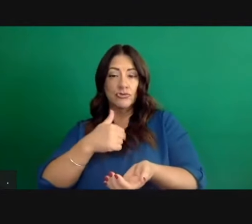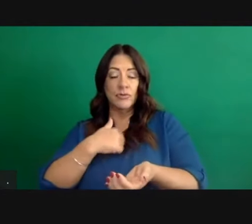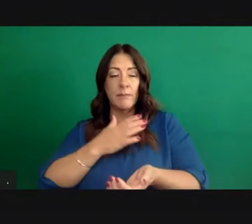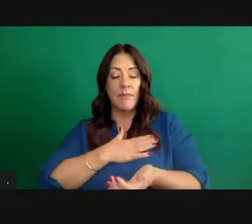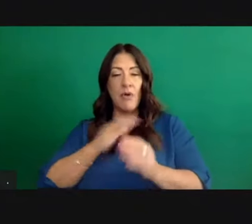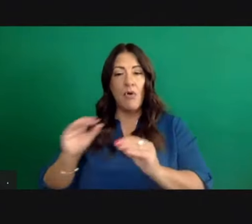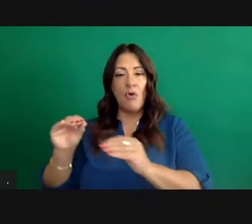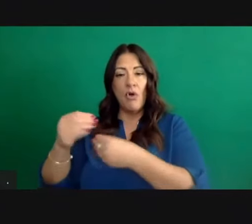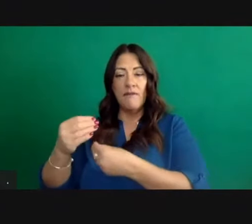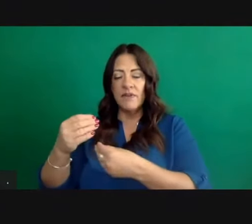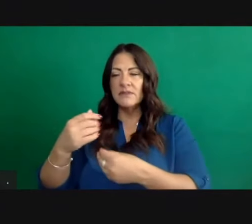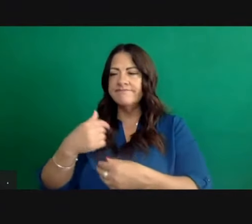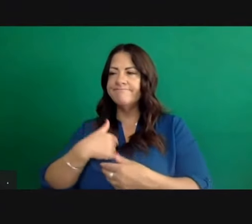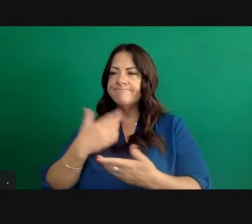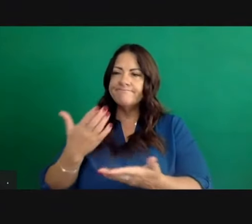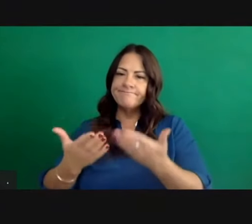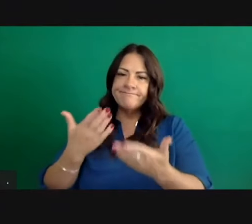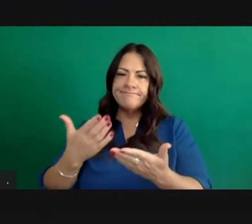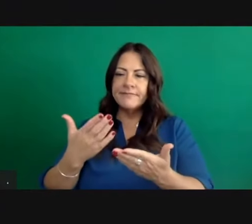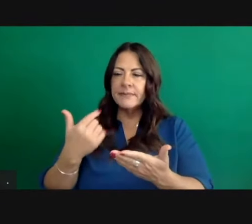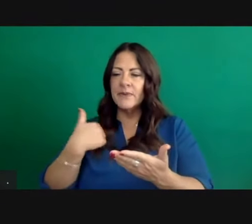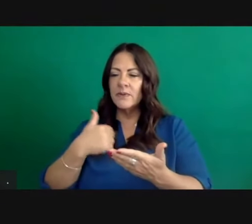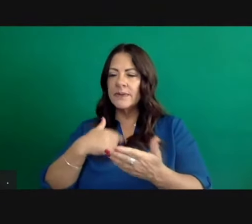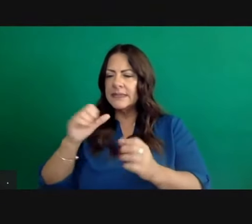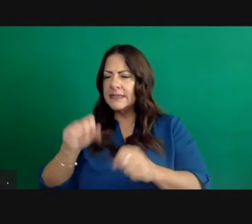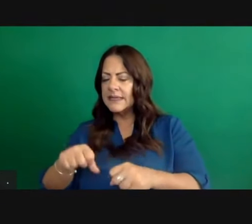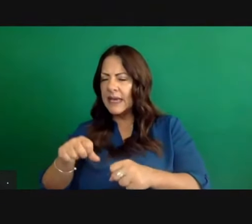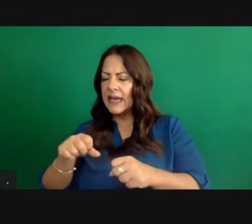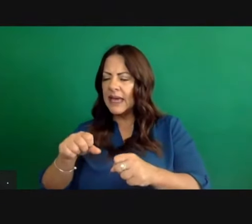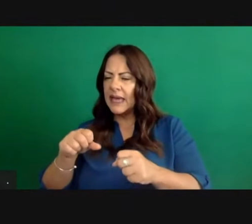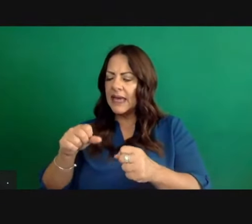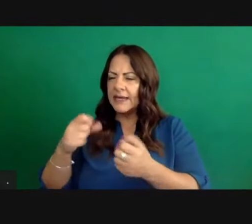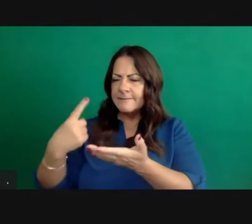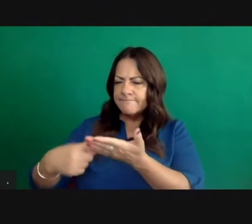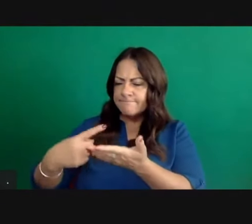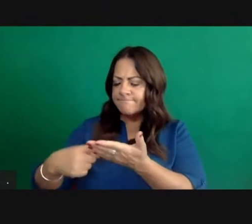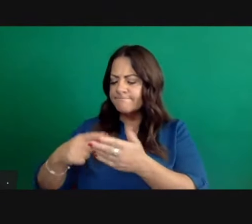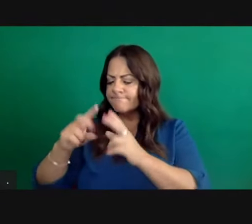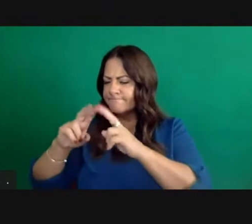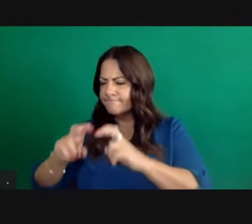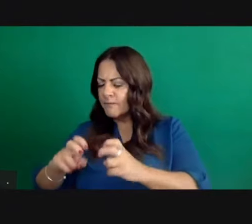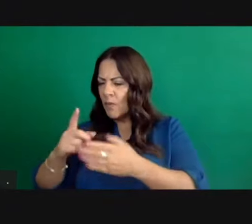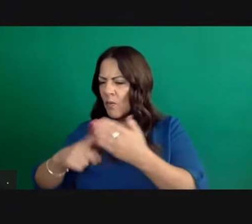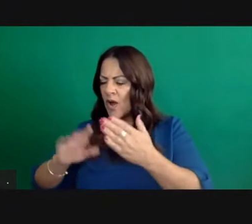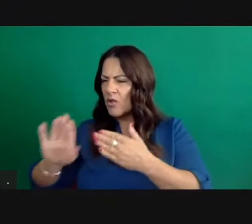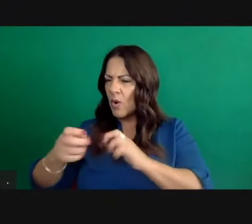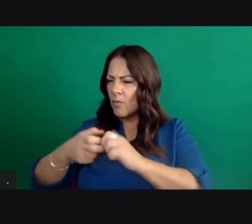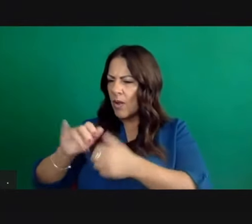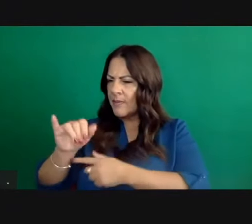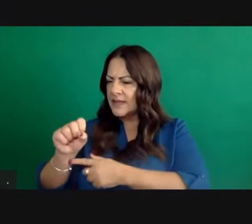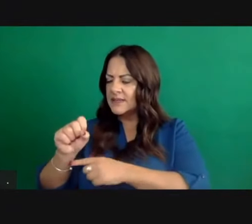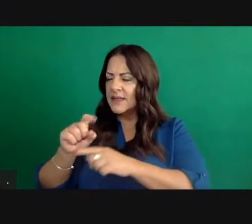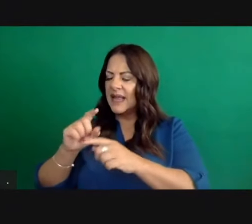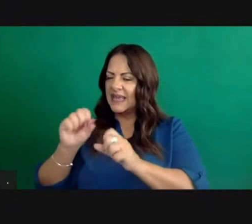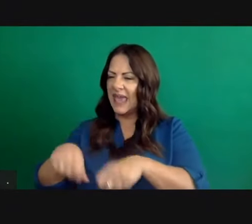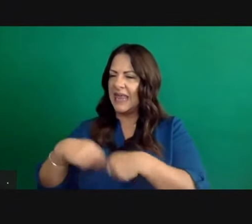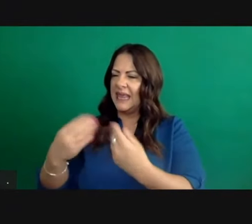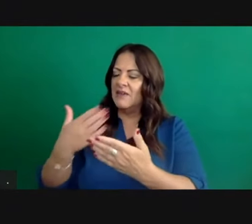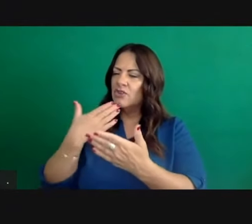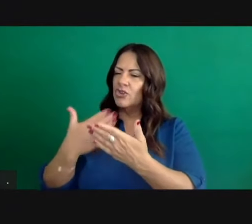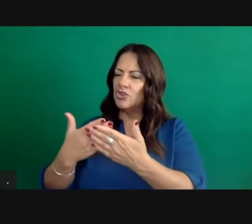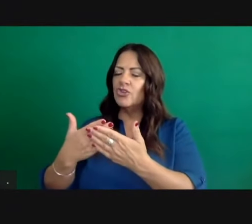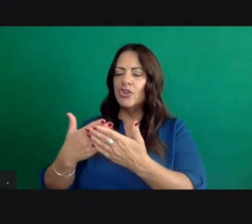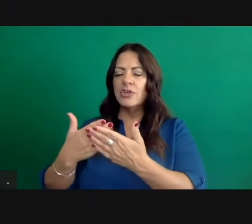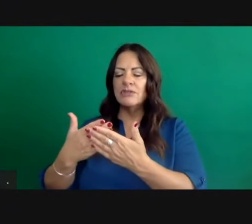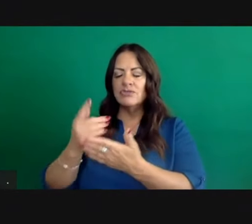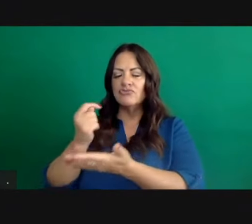that we might be able to diagnose and really pinpoint what the issues are, but really making a plan that is relevant and that people